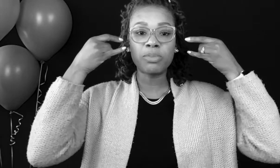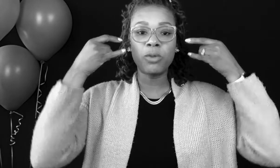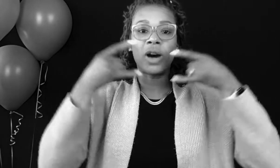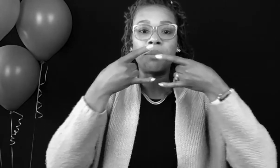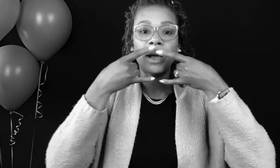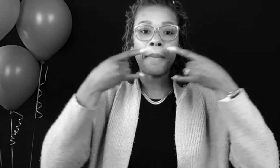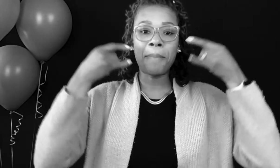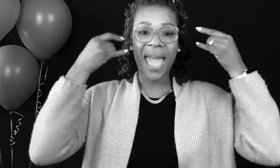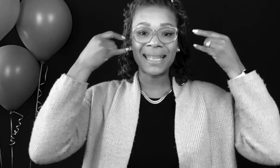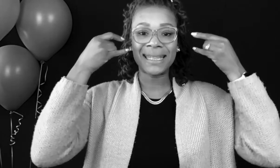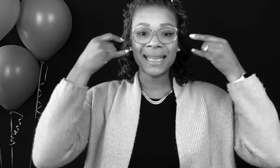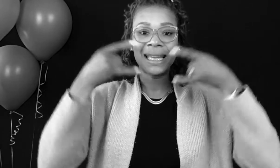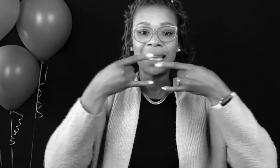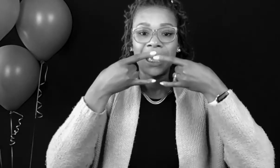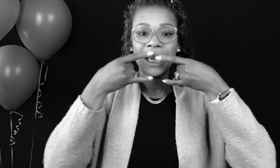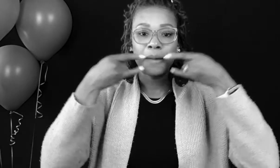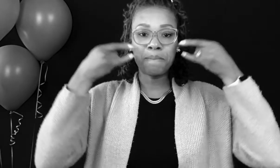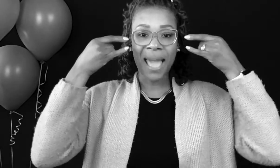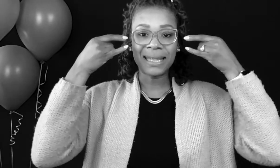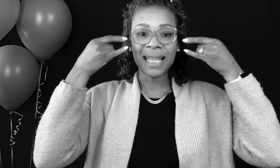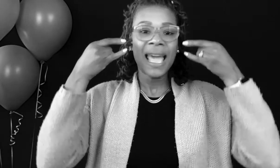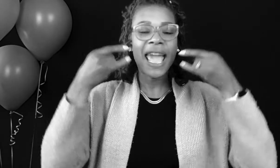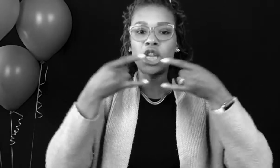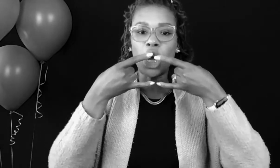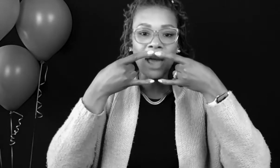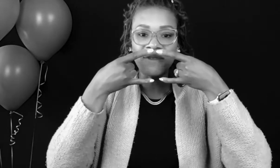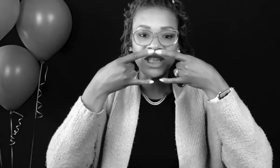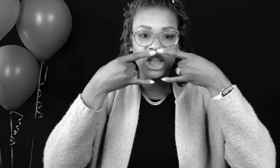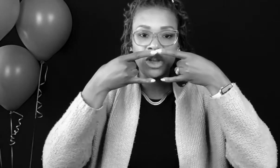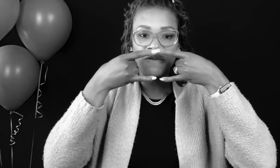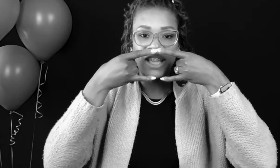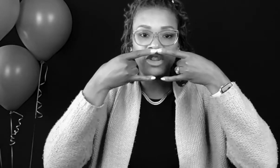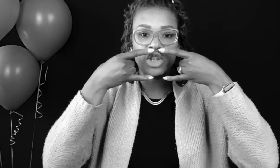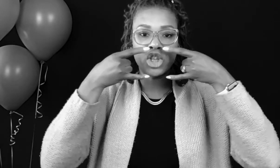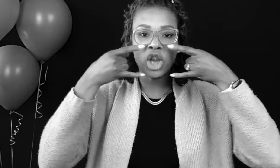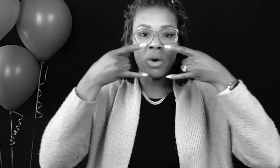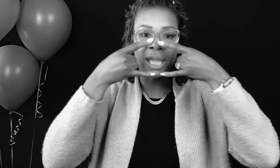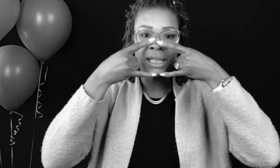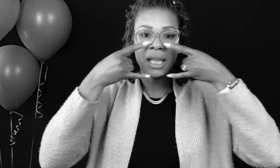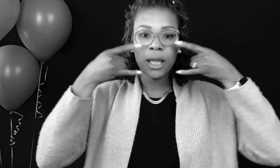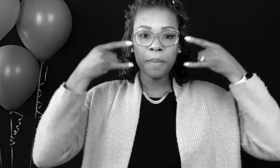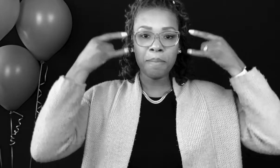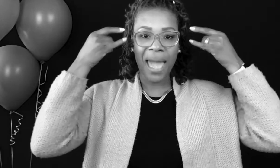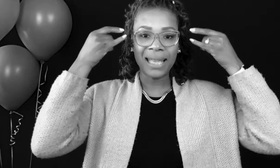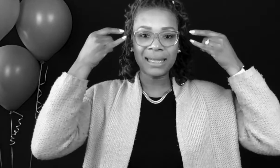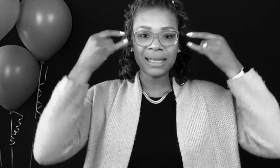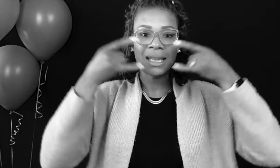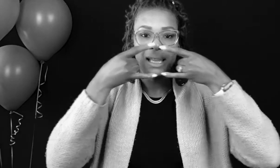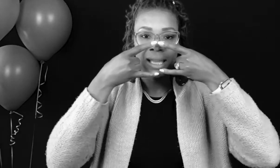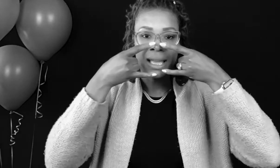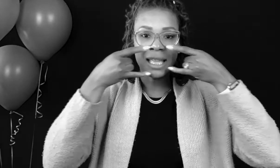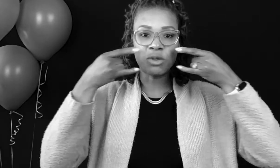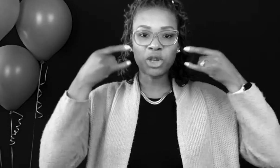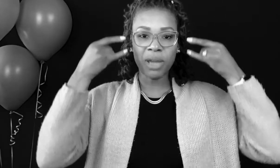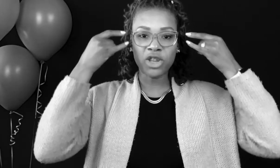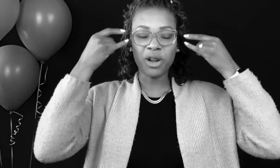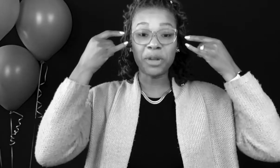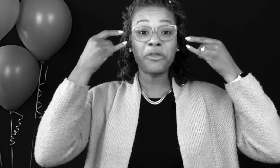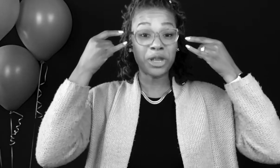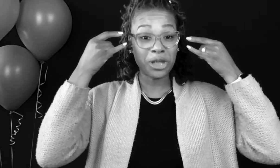up. Mask. Mask. And you don't have to touch your face. You're just showing mask. I guess we should make sure I'm covering the nose